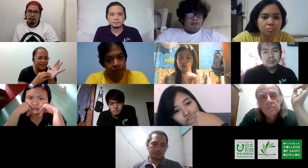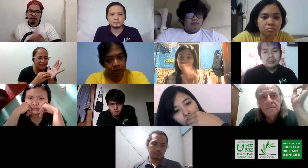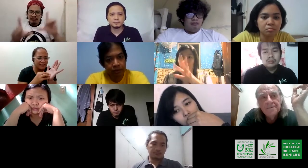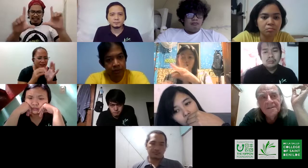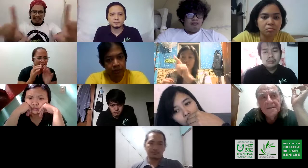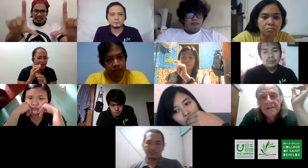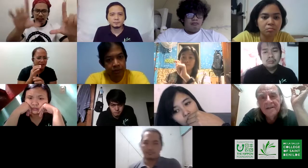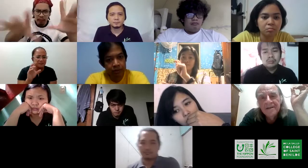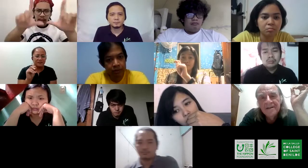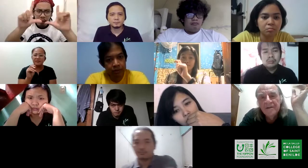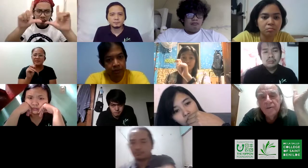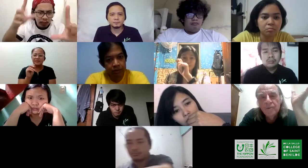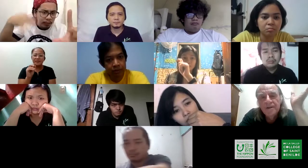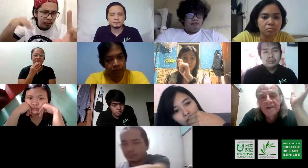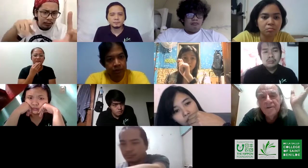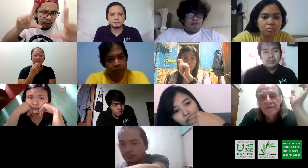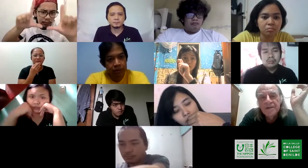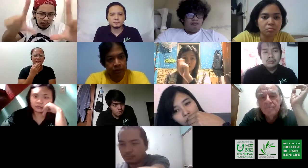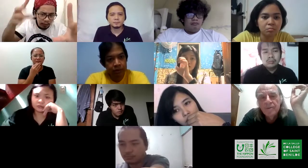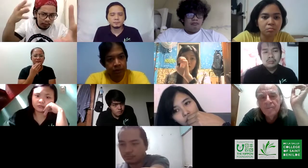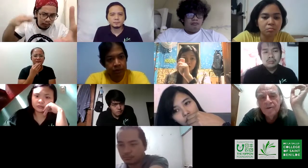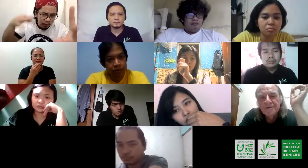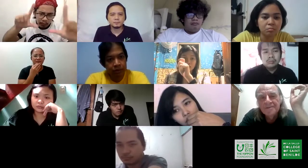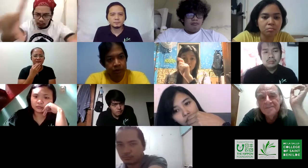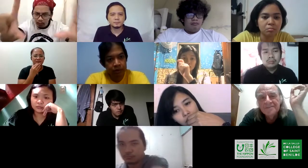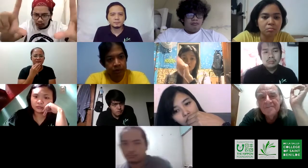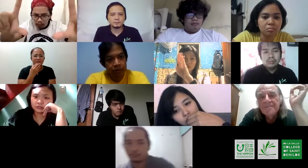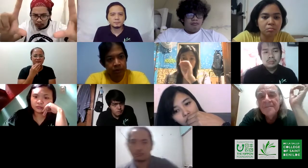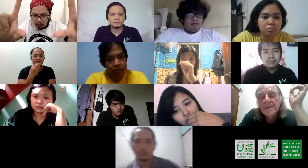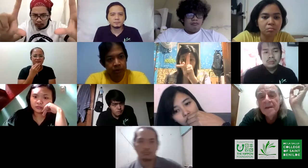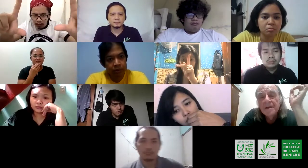No. Then you wouldn't need two separate books.